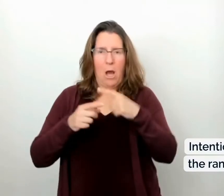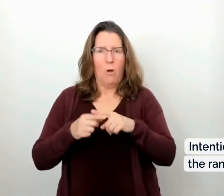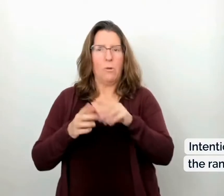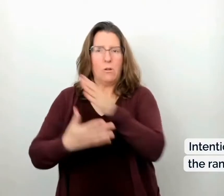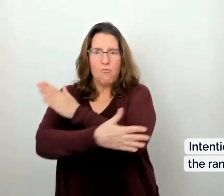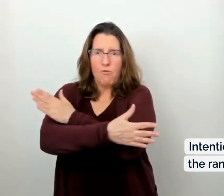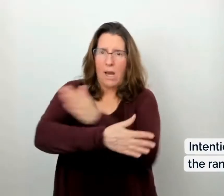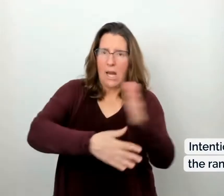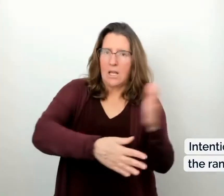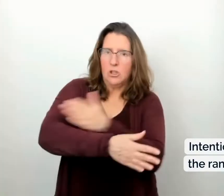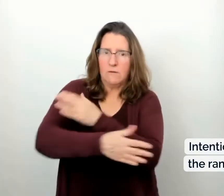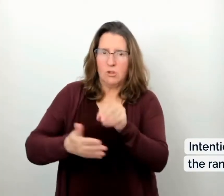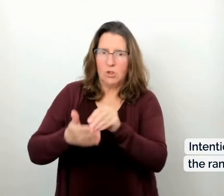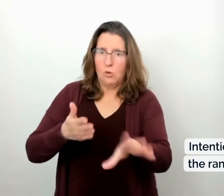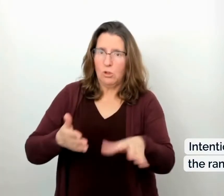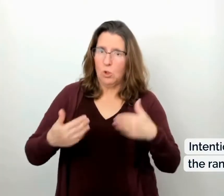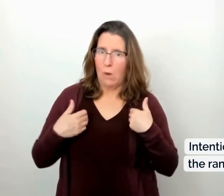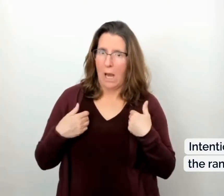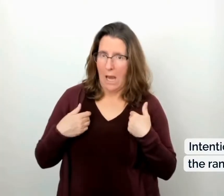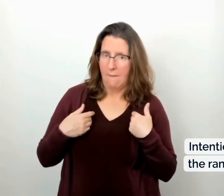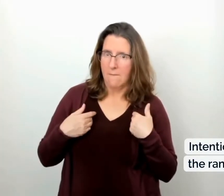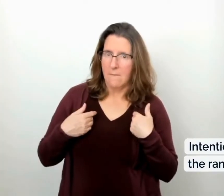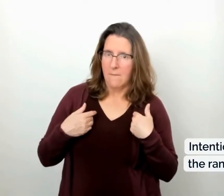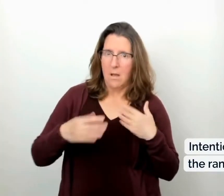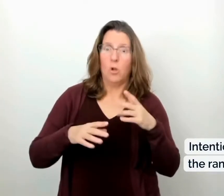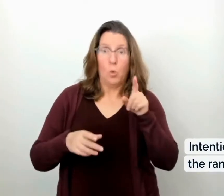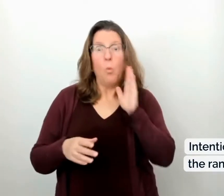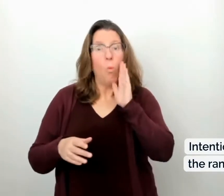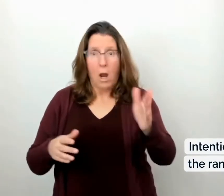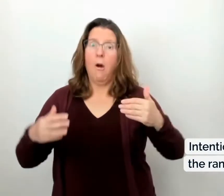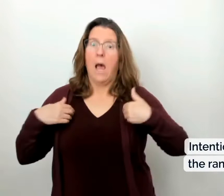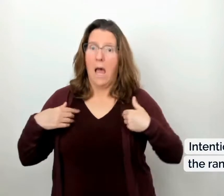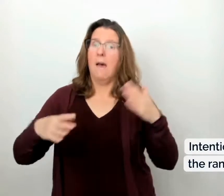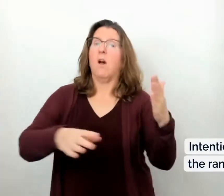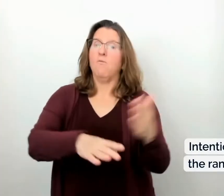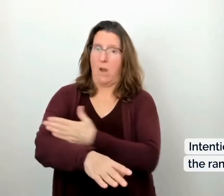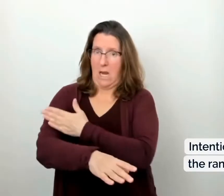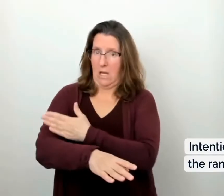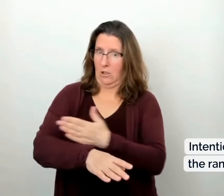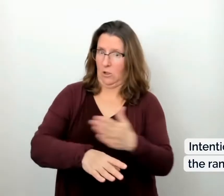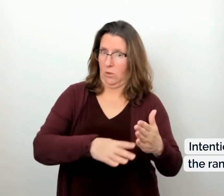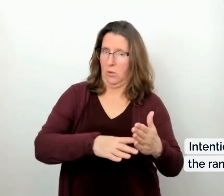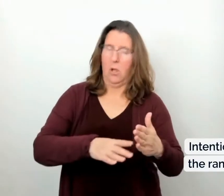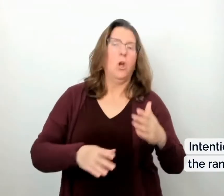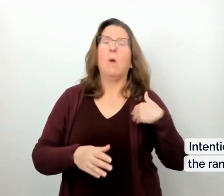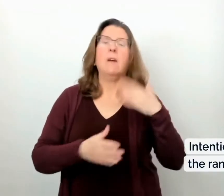You have to intentionally reflect on the range of diversity in your students. You will have a range.